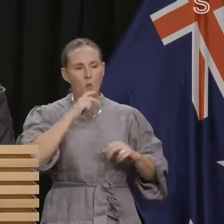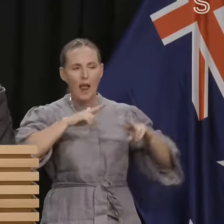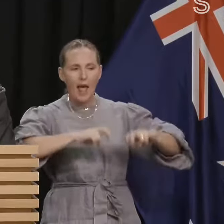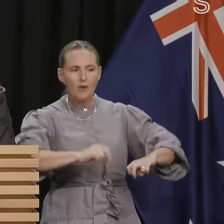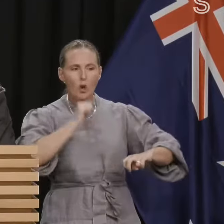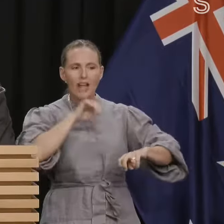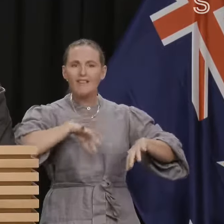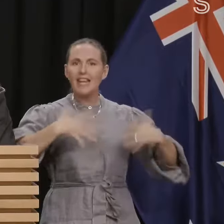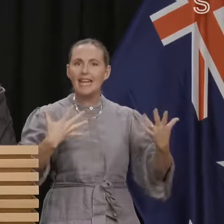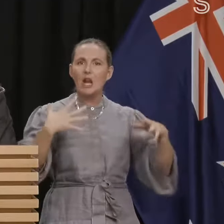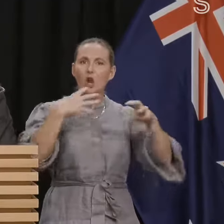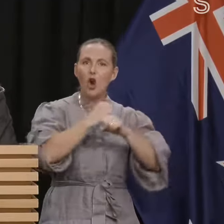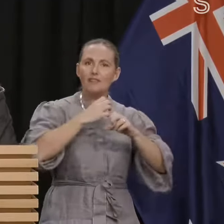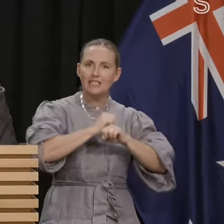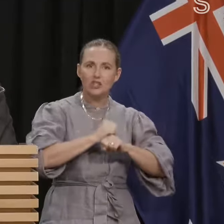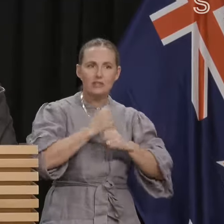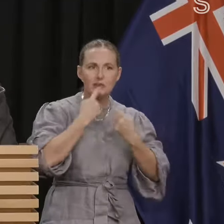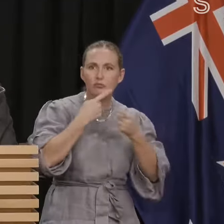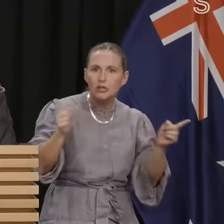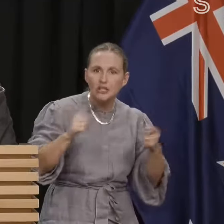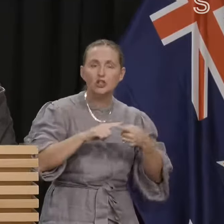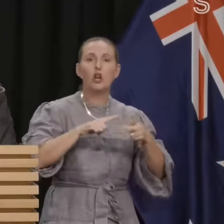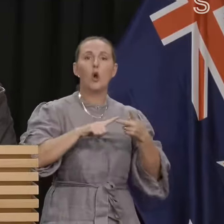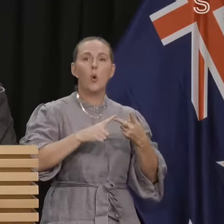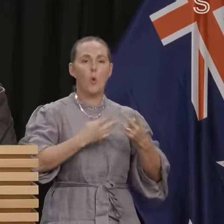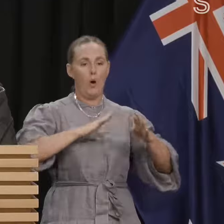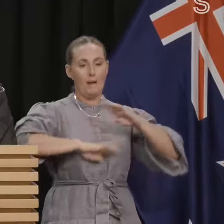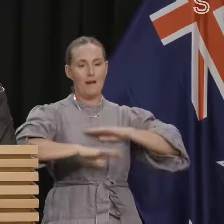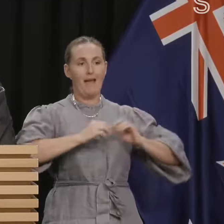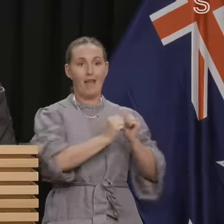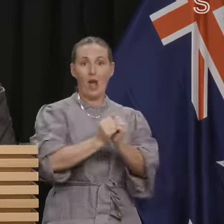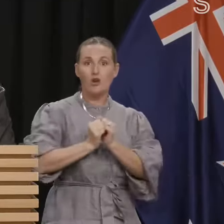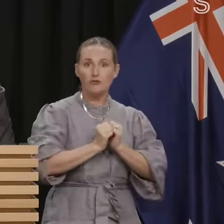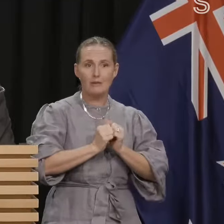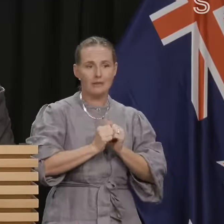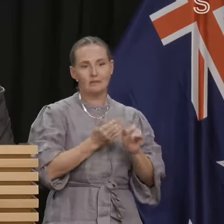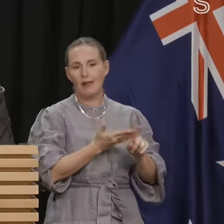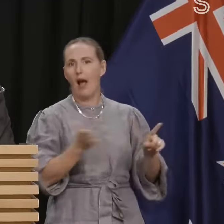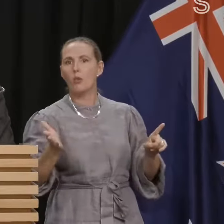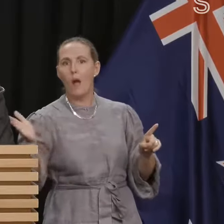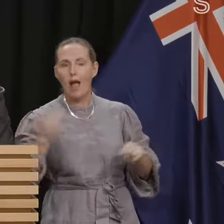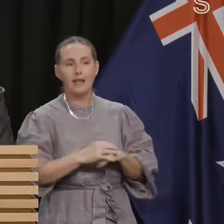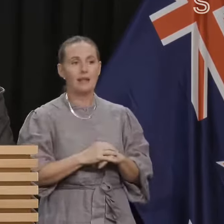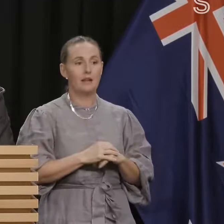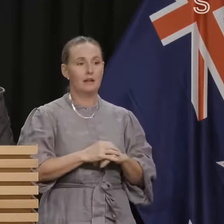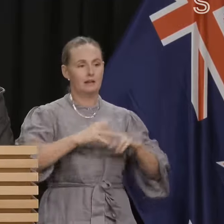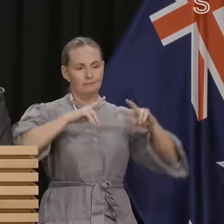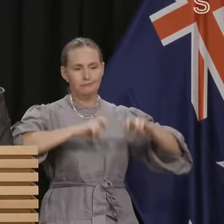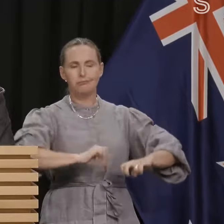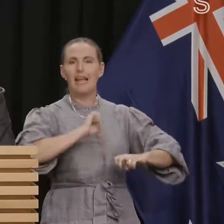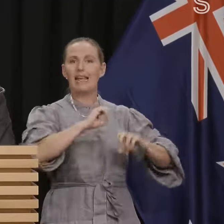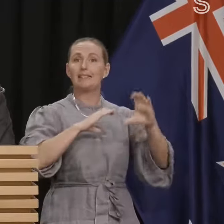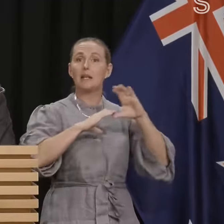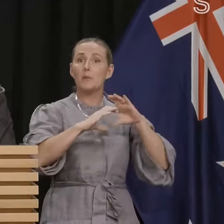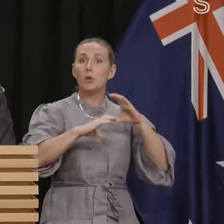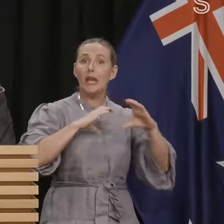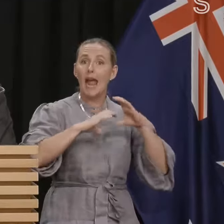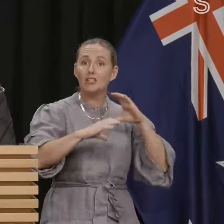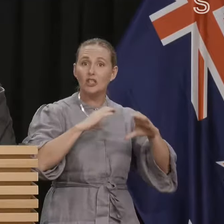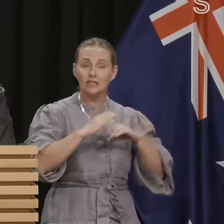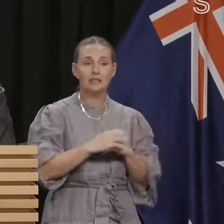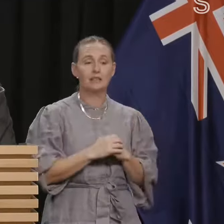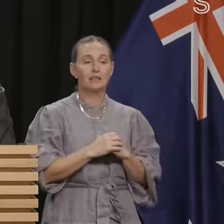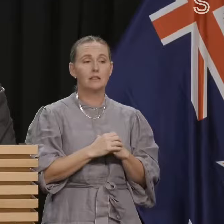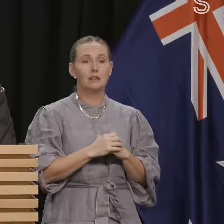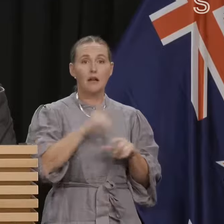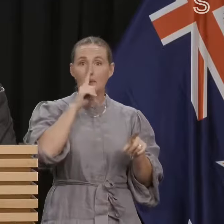confidentiality, or perceived or actual conflicts of interest in communications he had with people and entities who made declared donations to